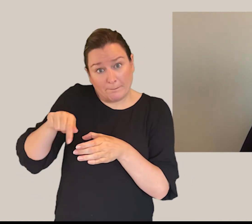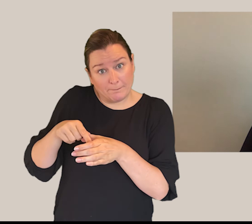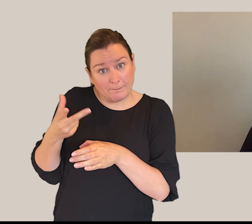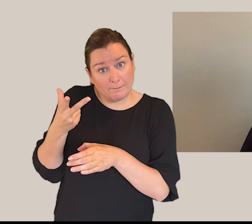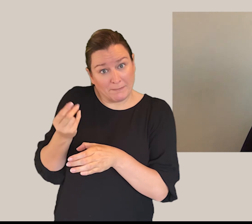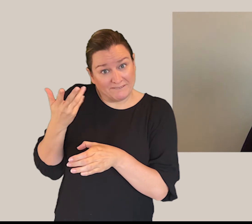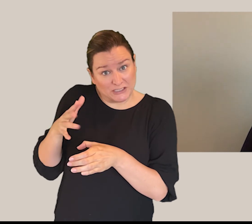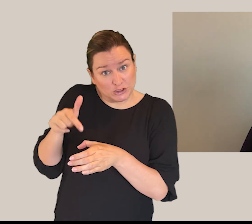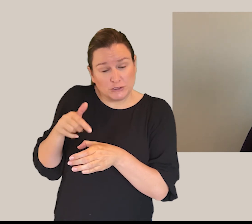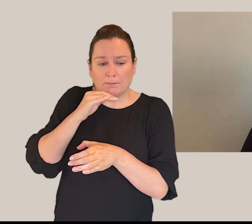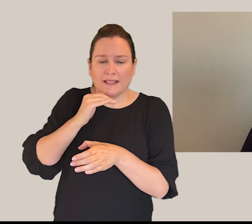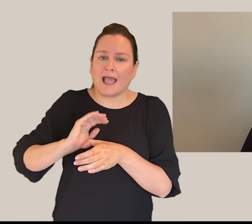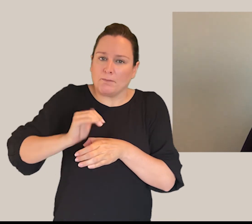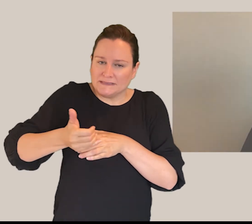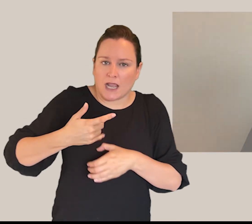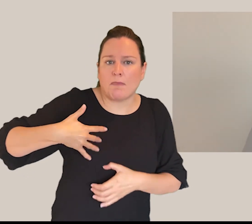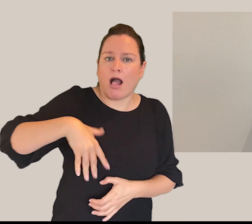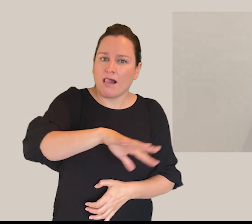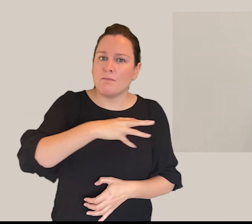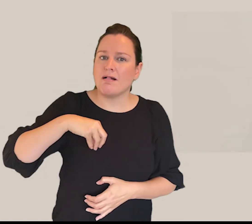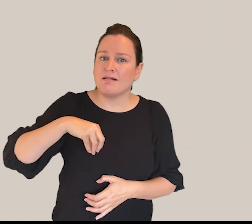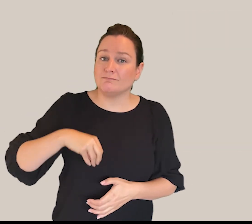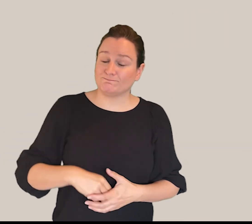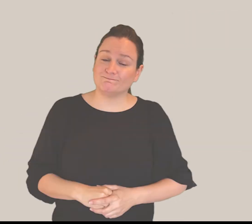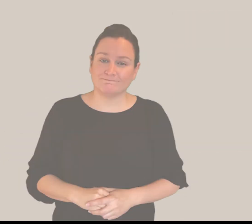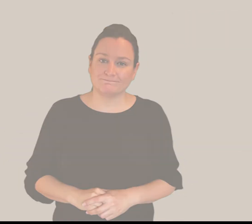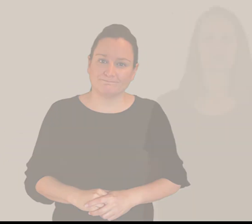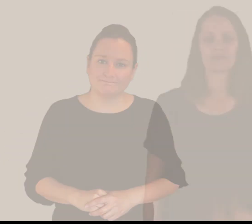and typically termed herd immunity.